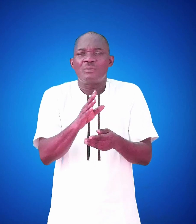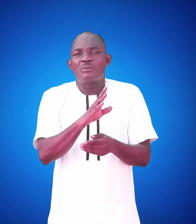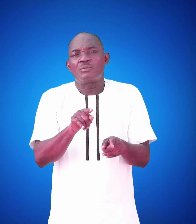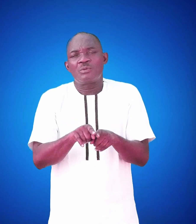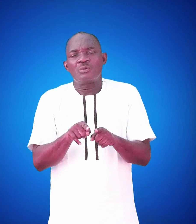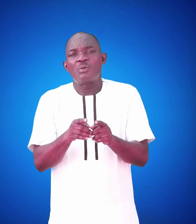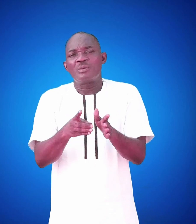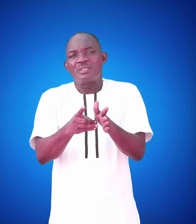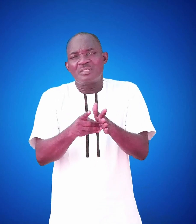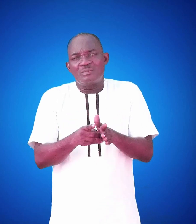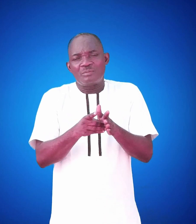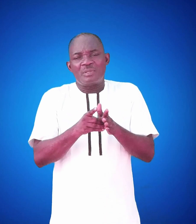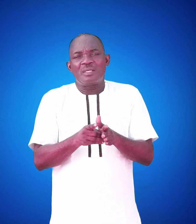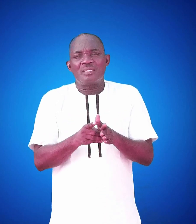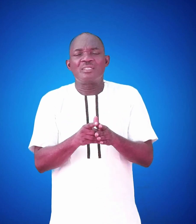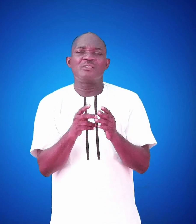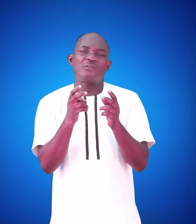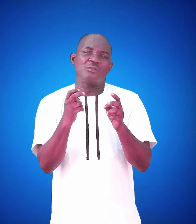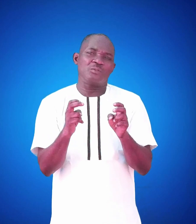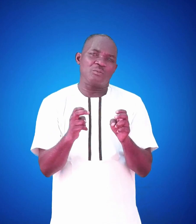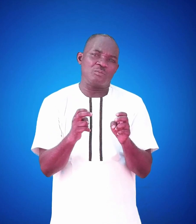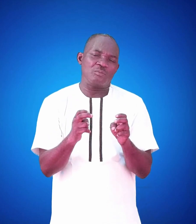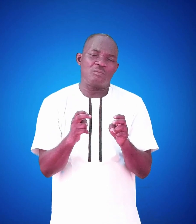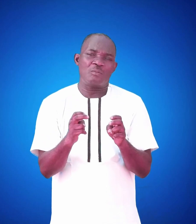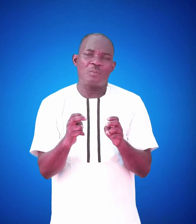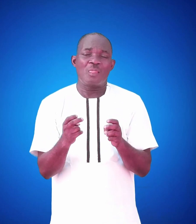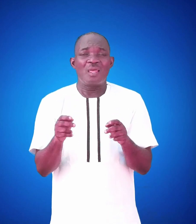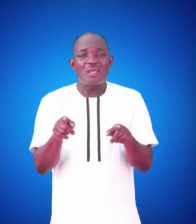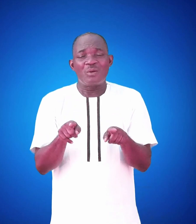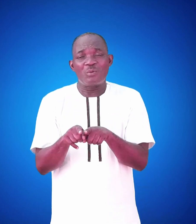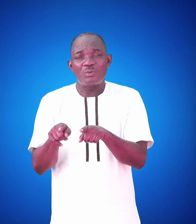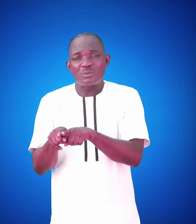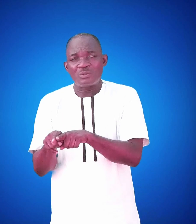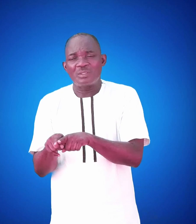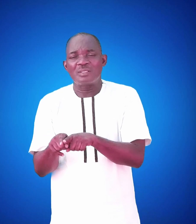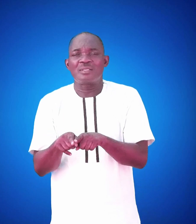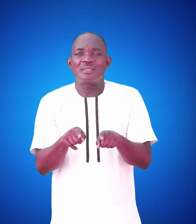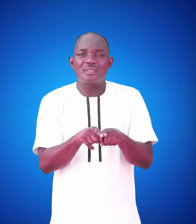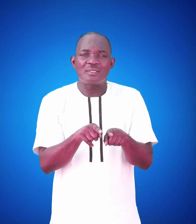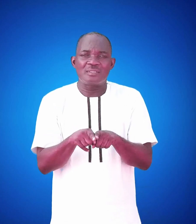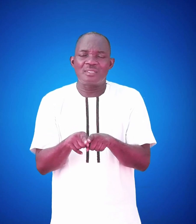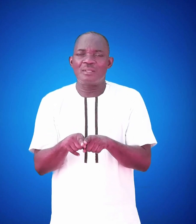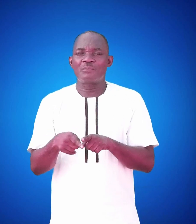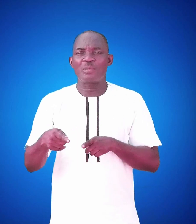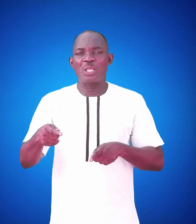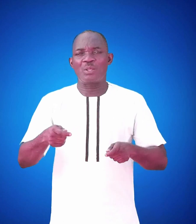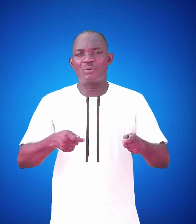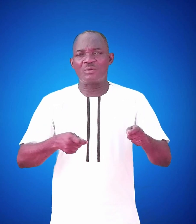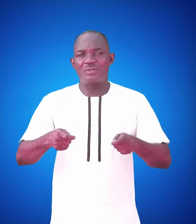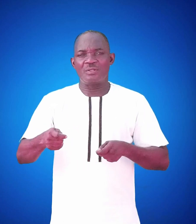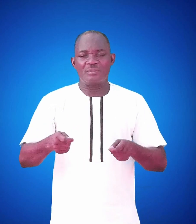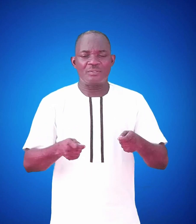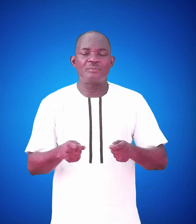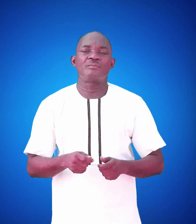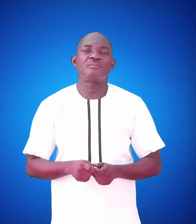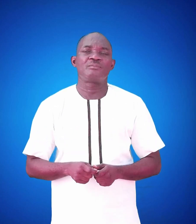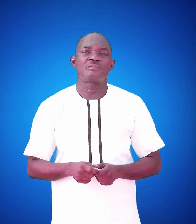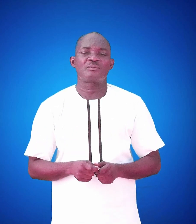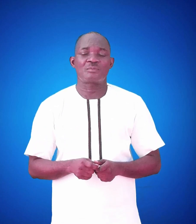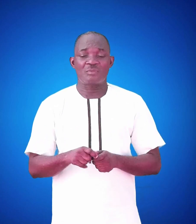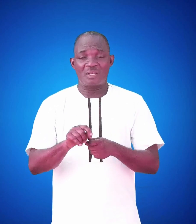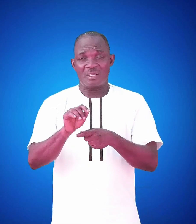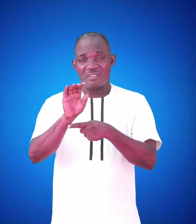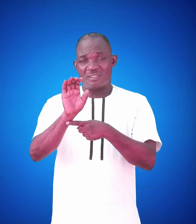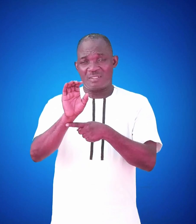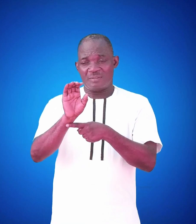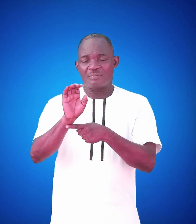and demand side issues as well as coordination.